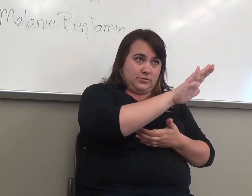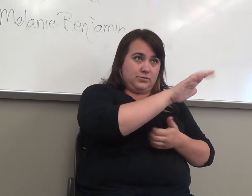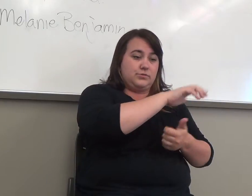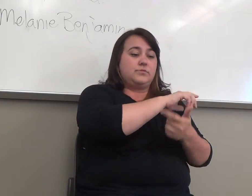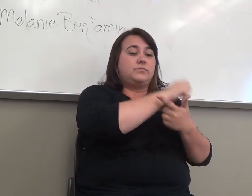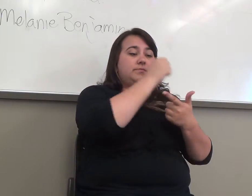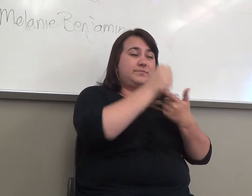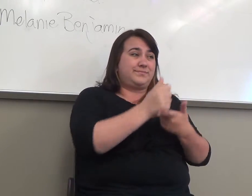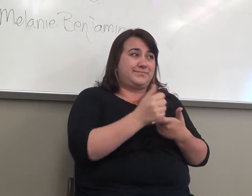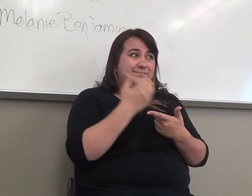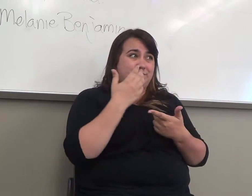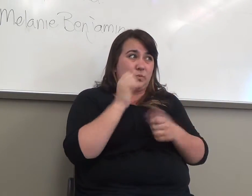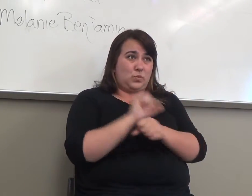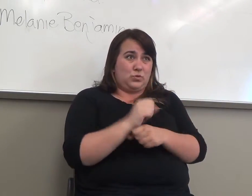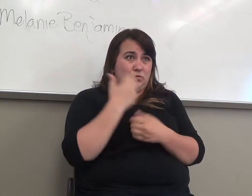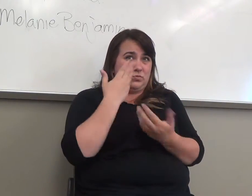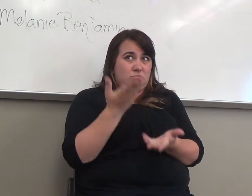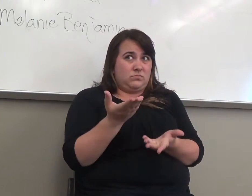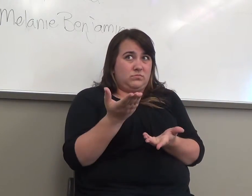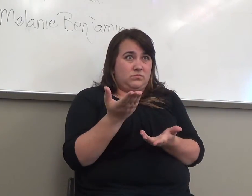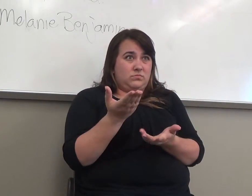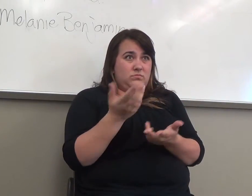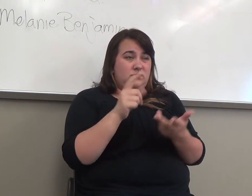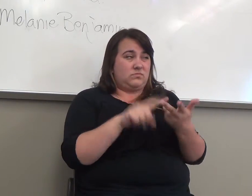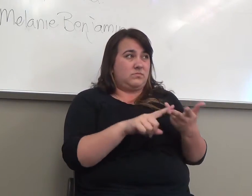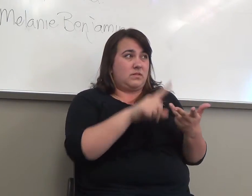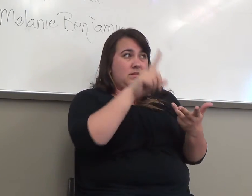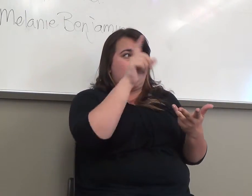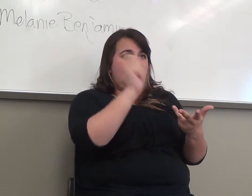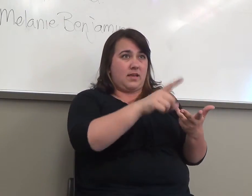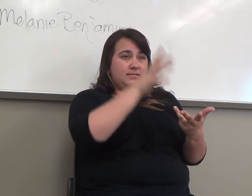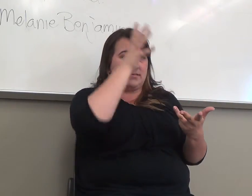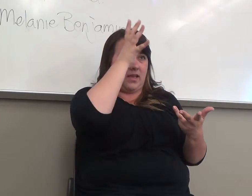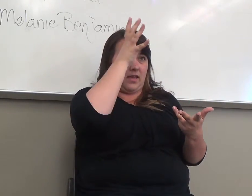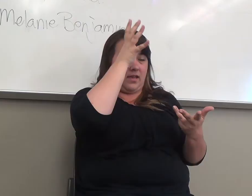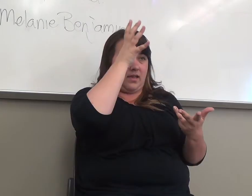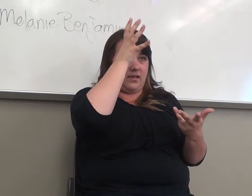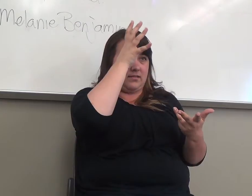didn't know what she wanted to do, so she asked her dad. And her dad said,